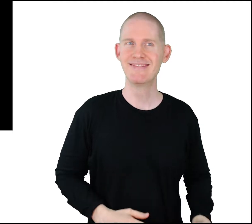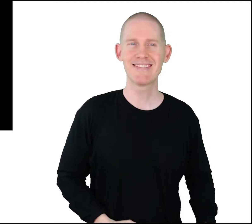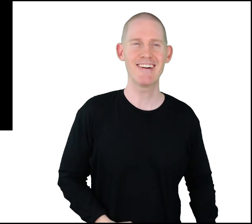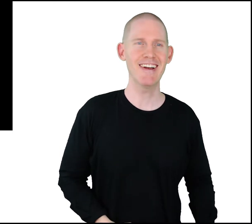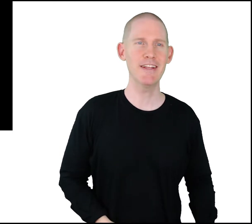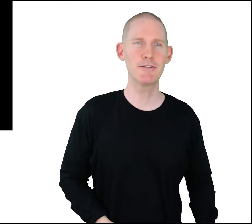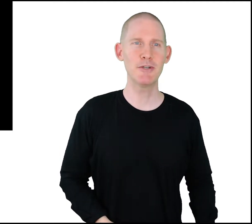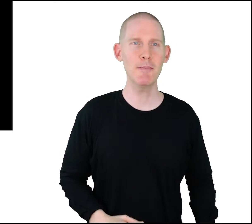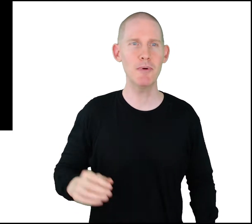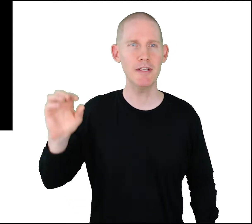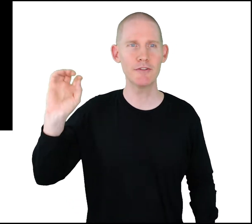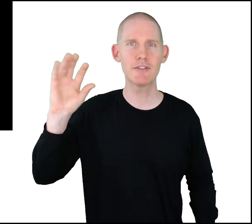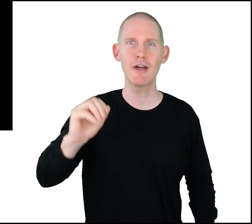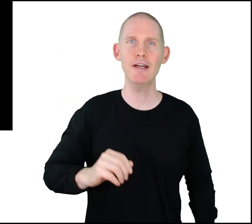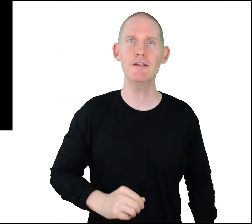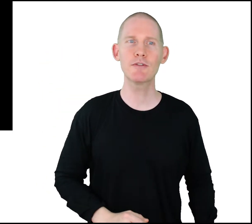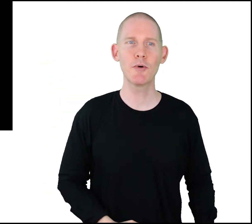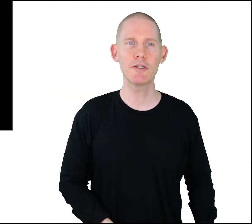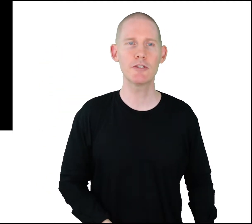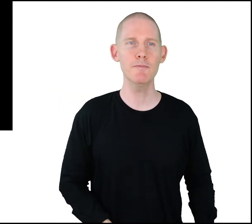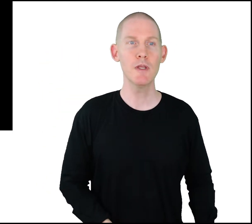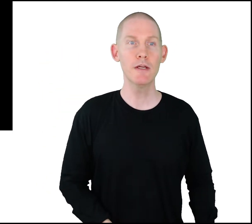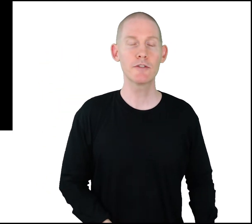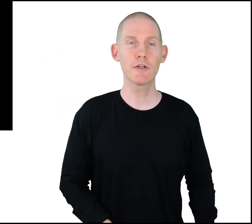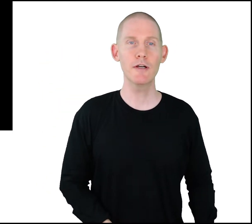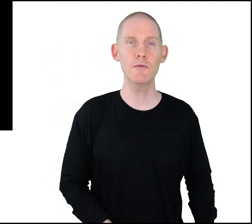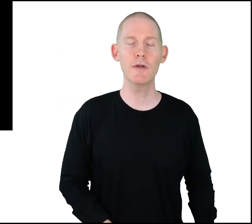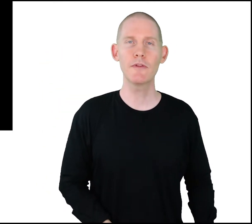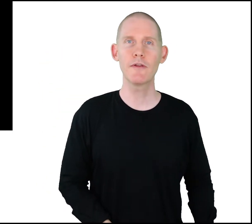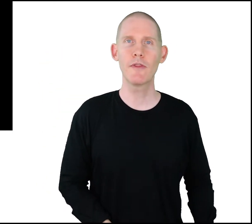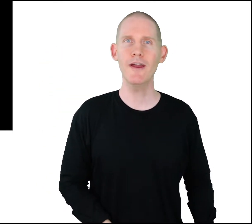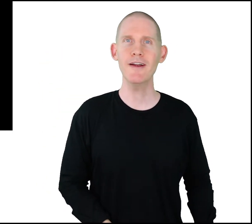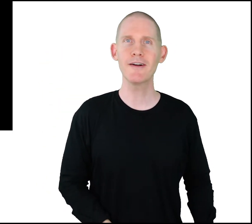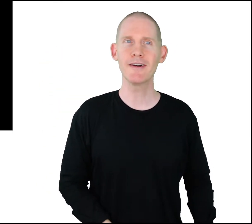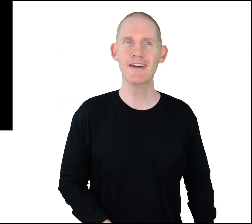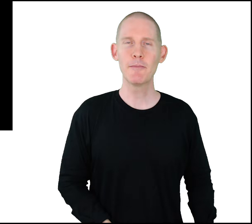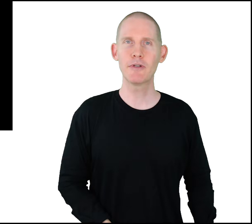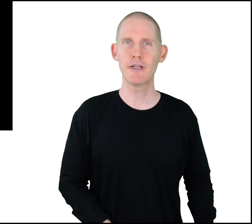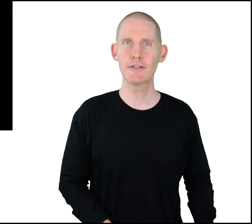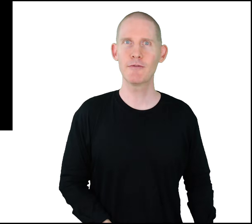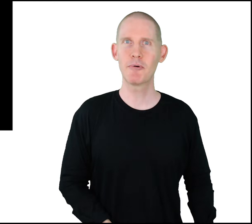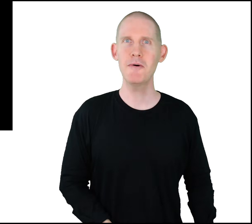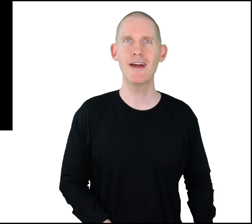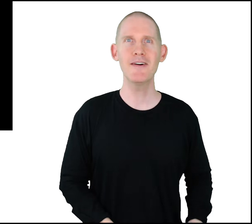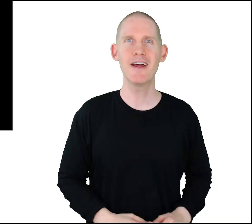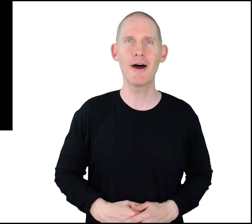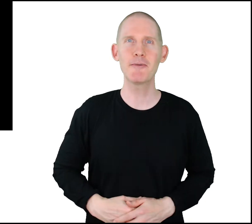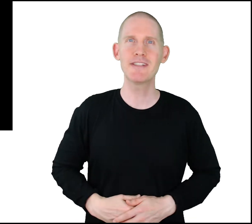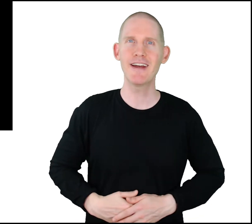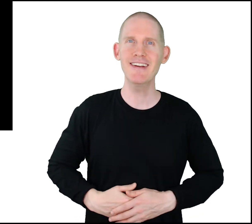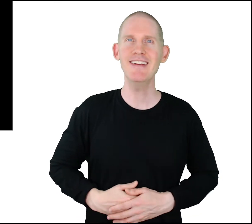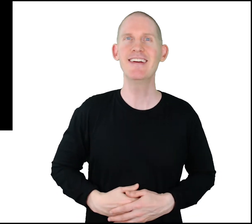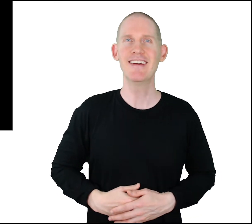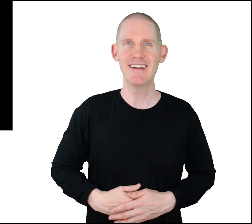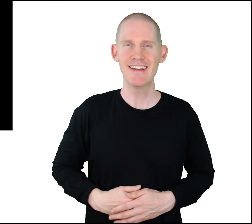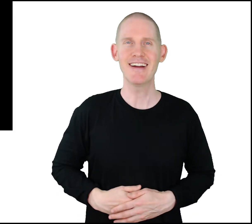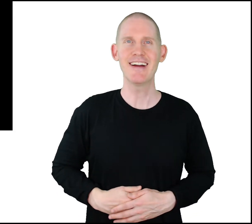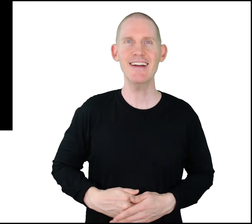All right, let's jump in and sign this question, starting with their. Possessive pronoun, how do we sign it?